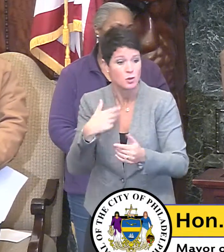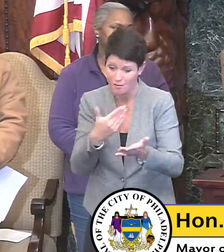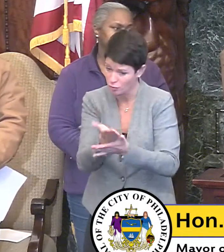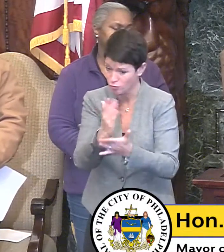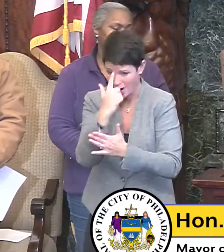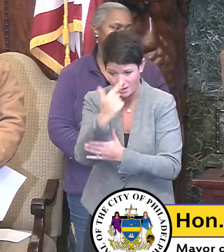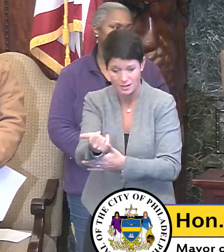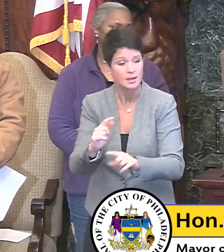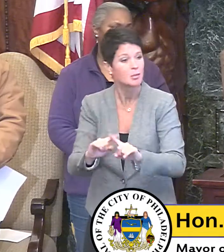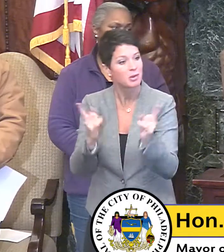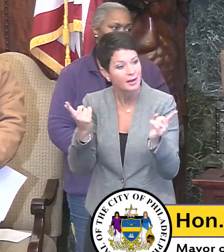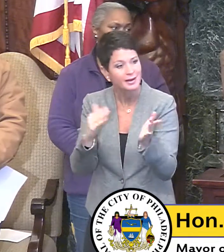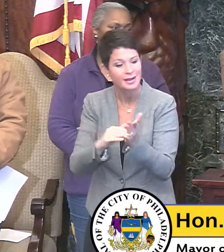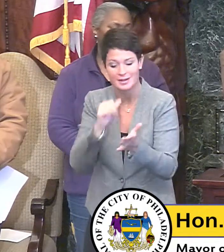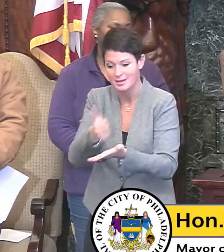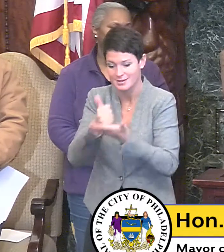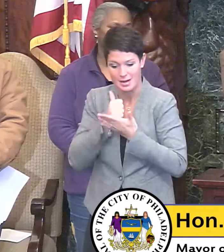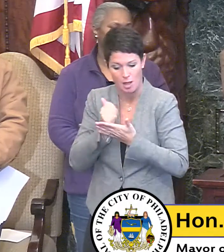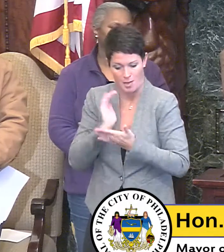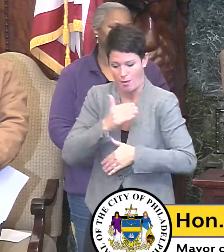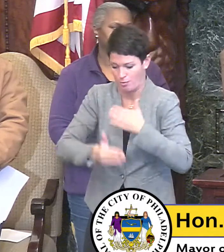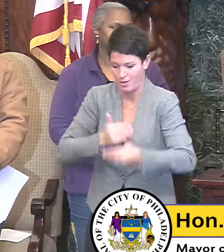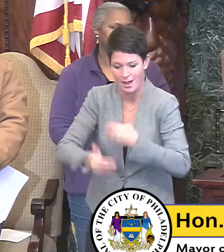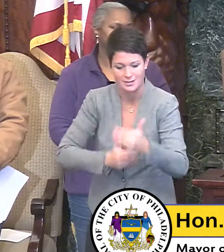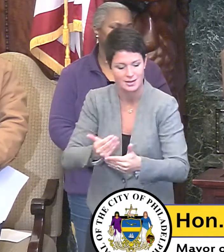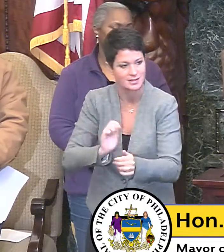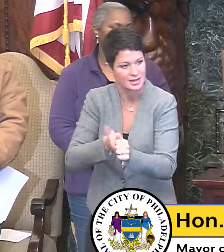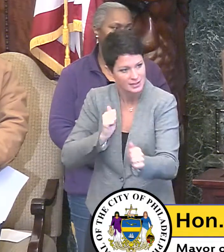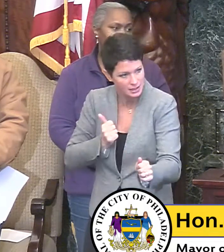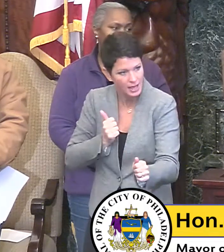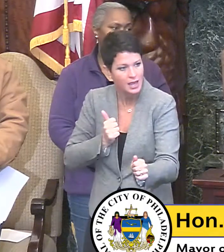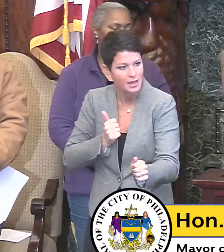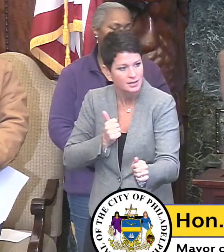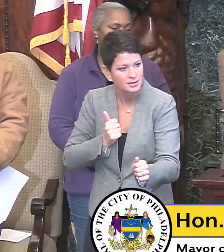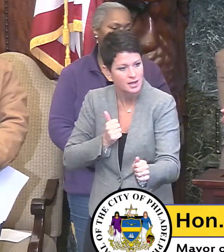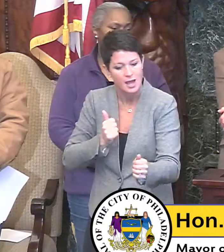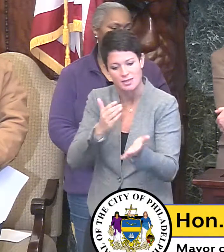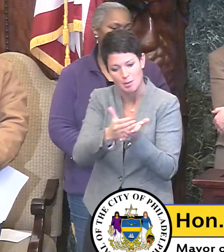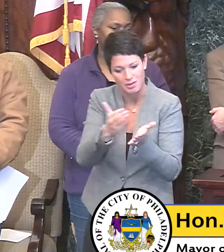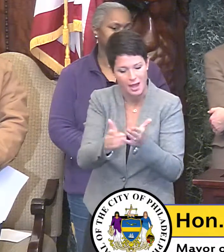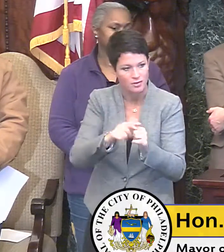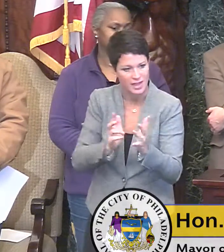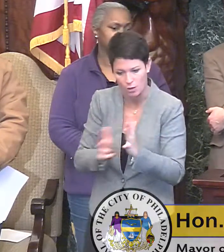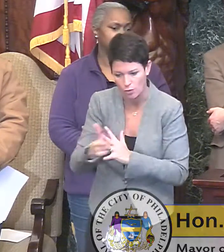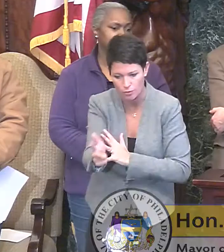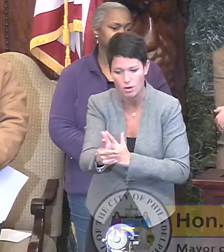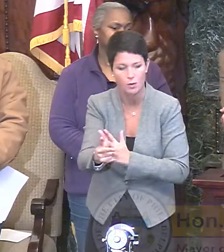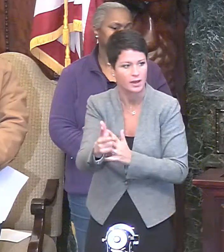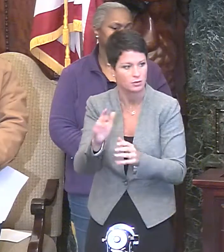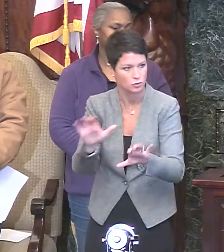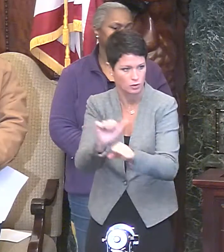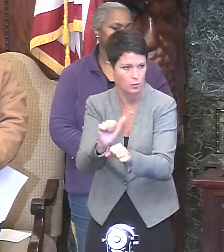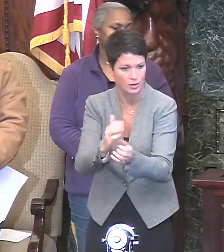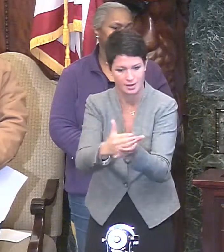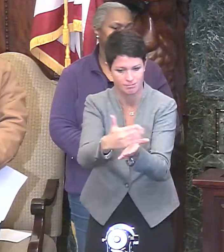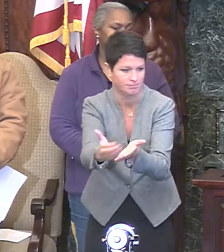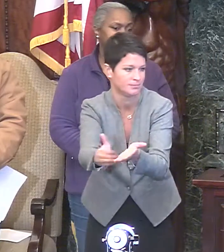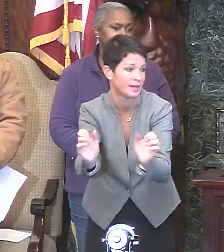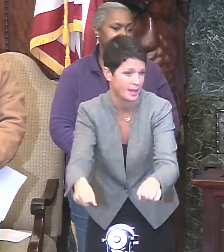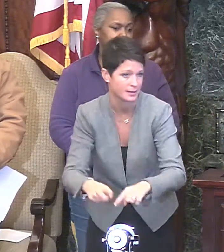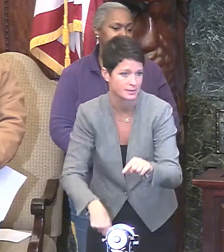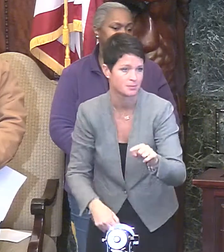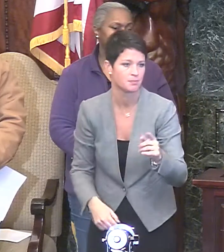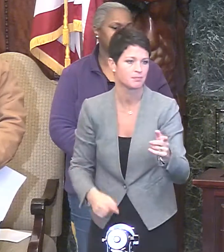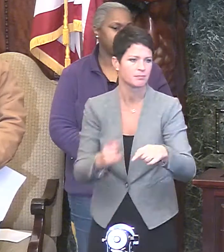do whatever you want, but it's not helpful to the process because it delays and clogs up the plows from getting through and doing what they have to do.